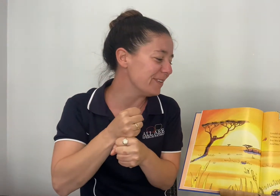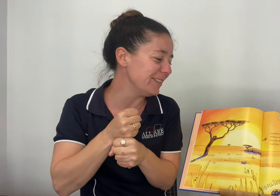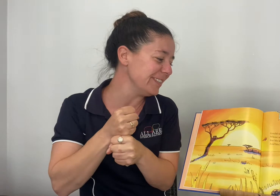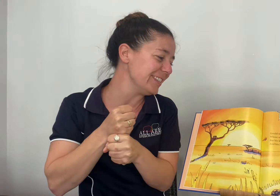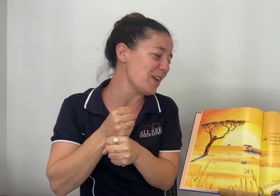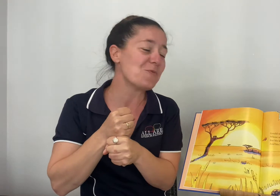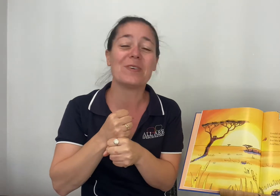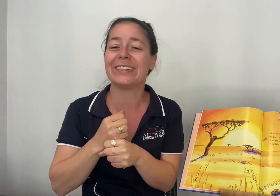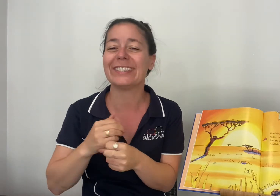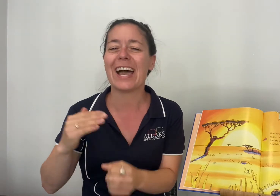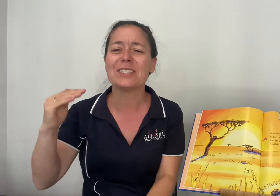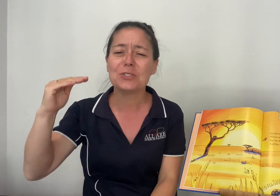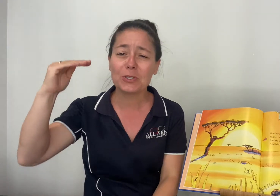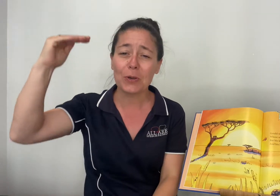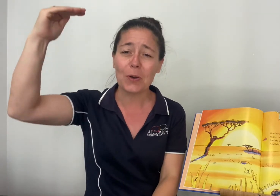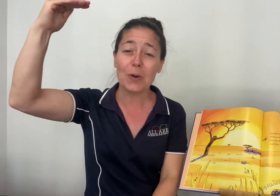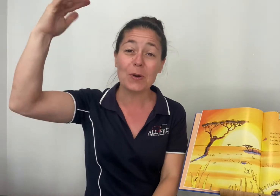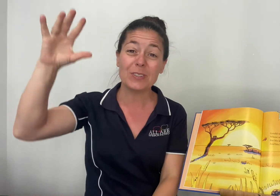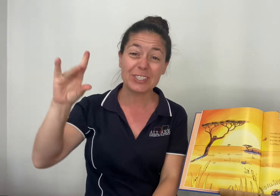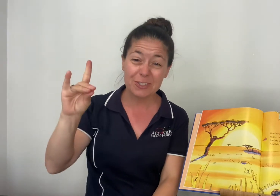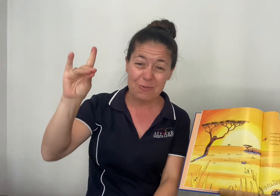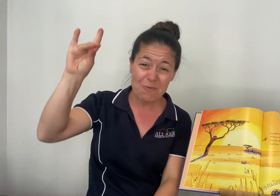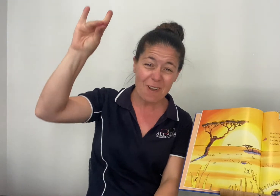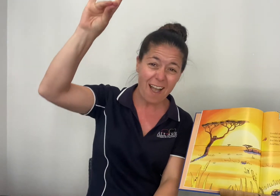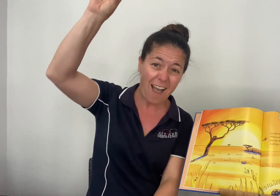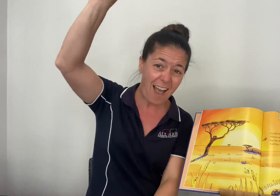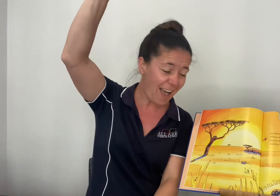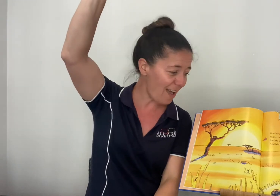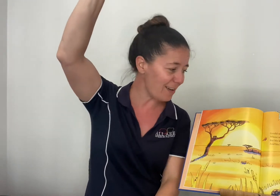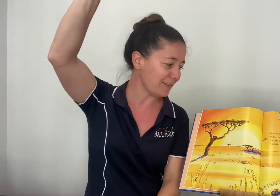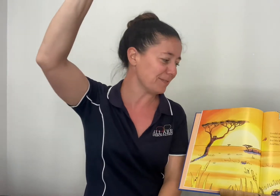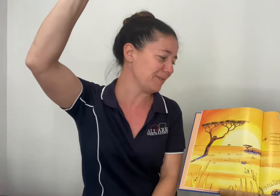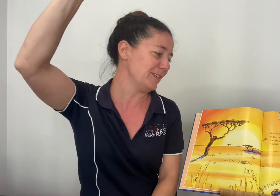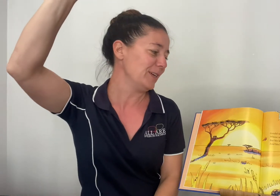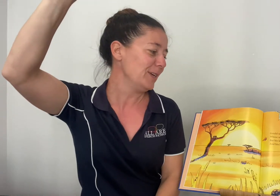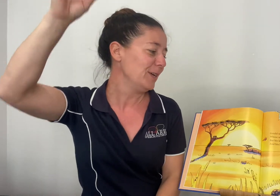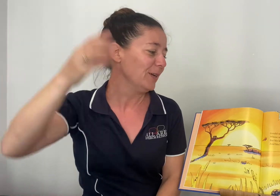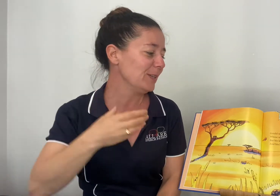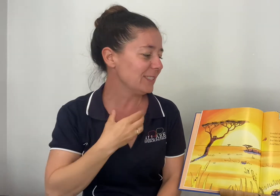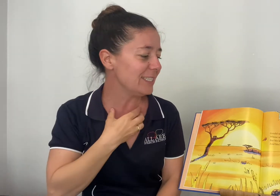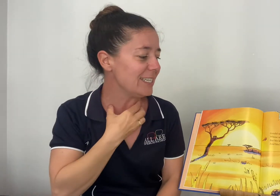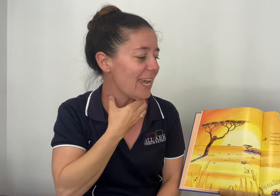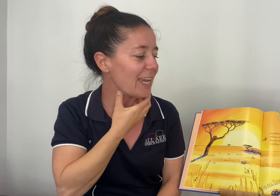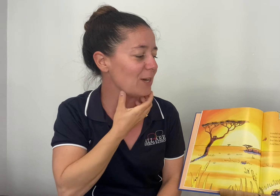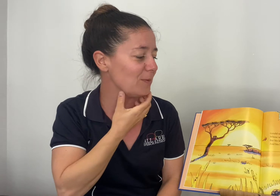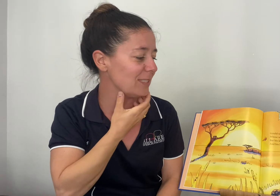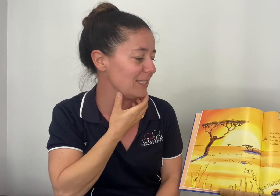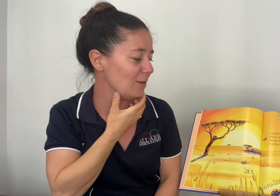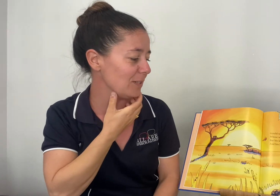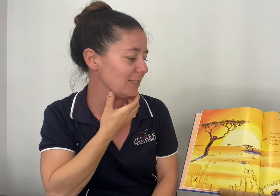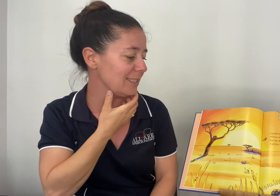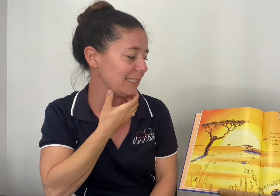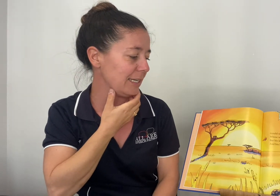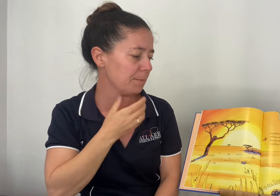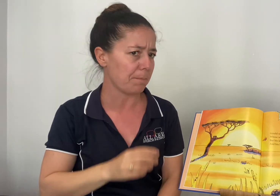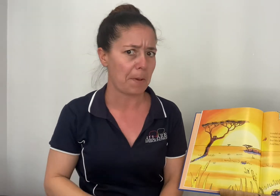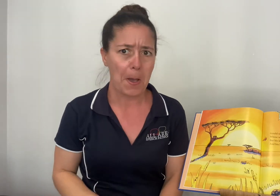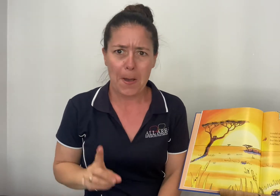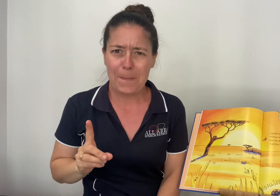Gerald was a tall giraffe whose neck was long and slim,